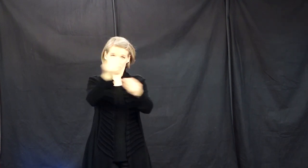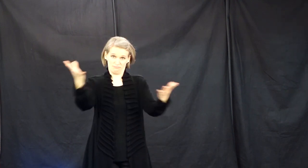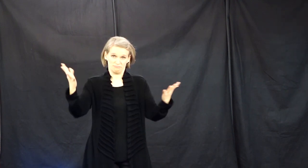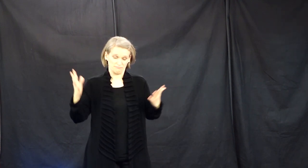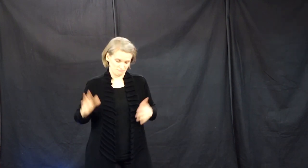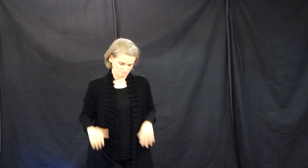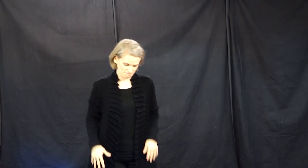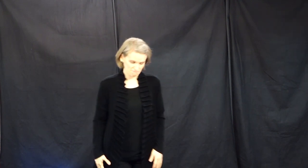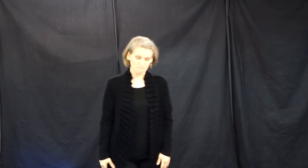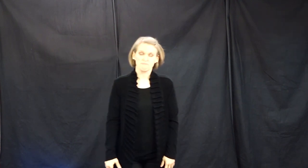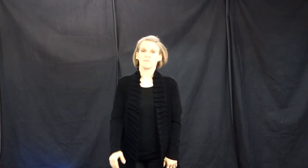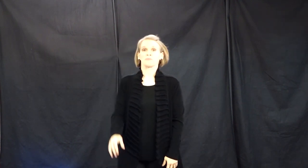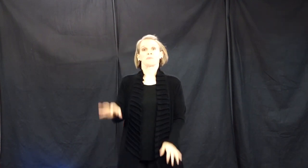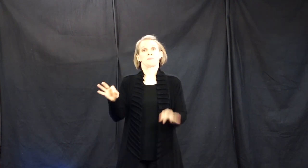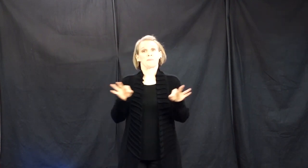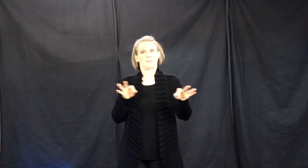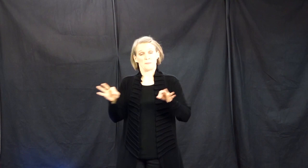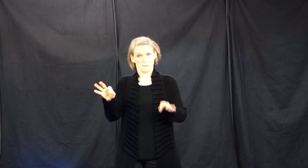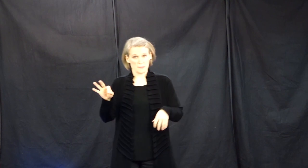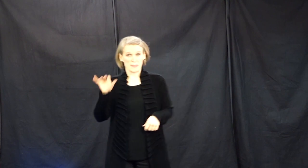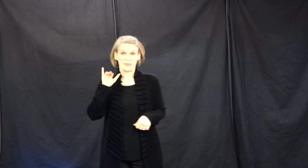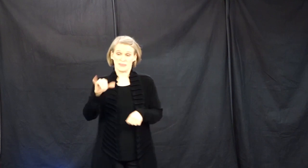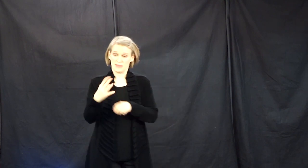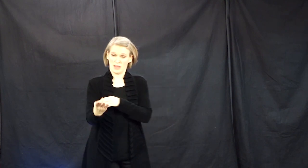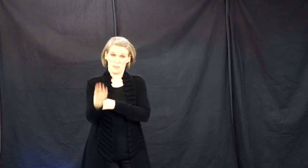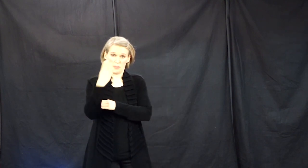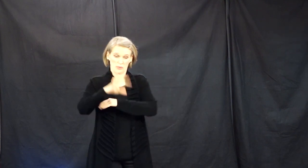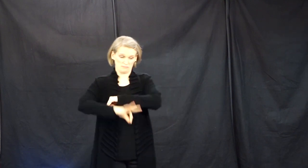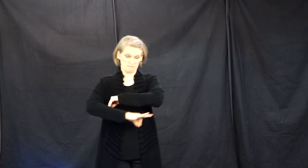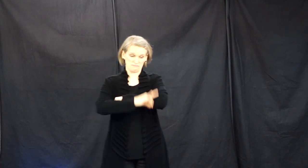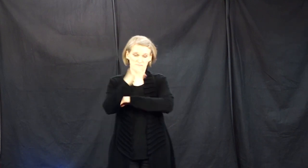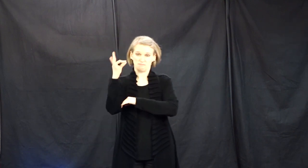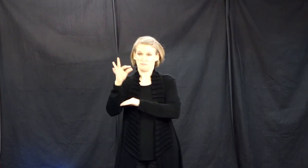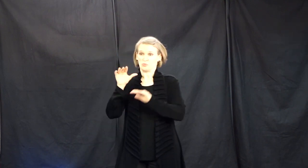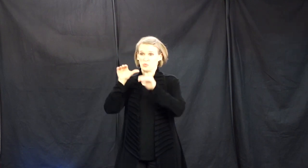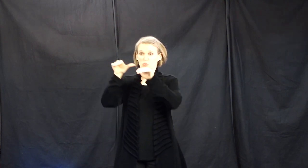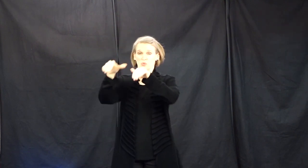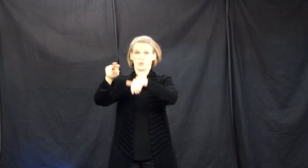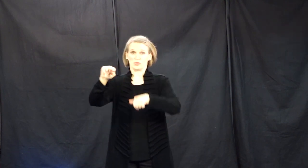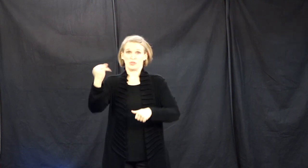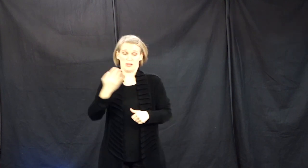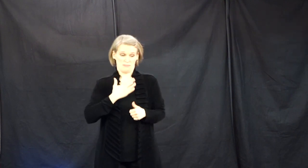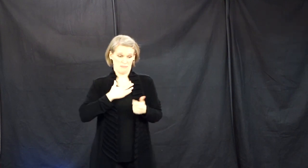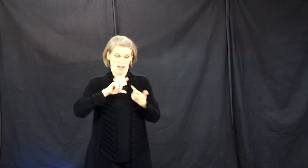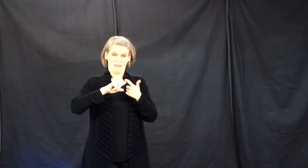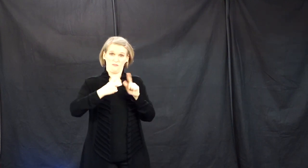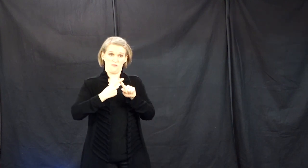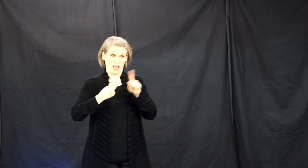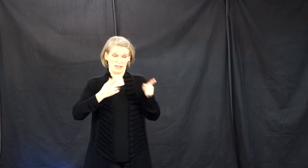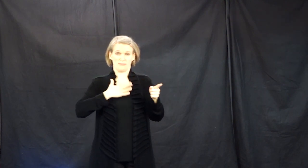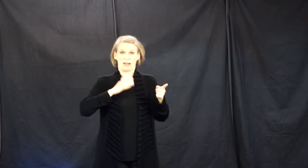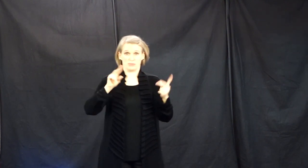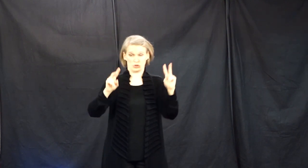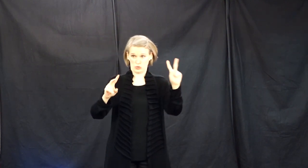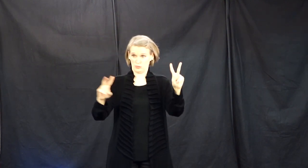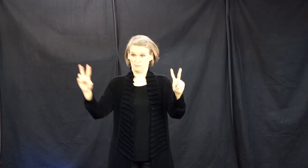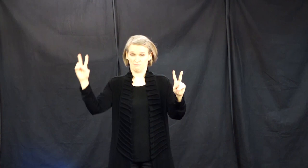Hudson at dawn. My friend William P. Van Ness signed on as my Number 2. Hamilton arrived with his crew,